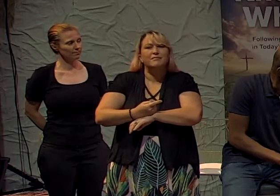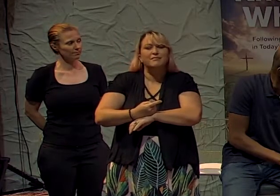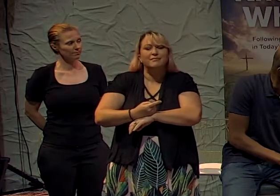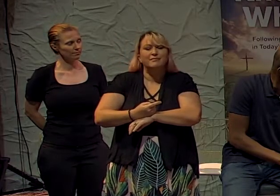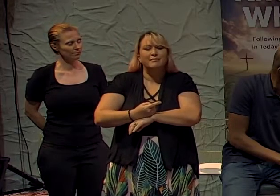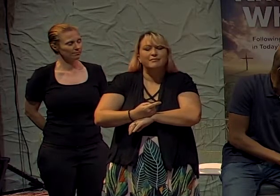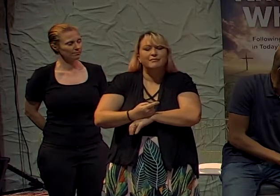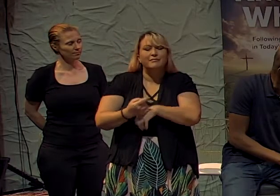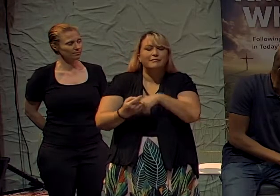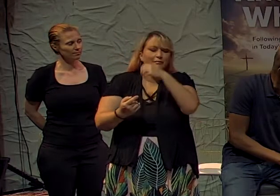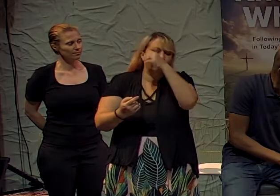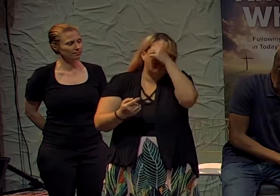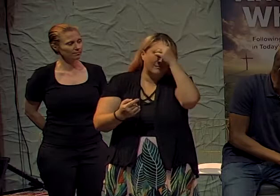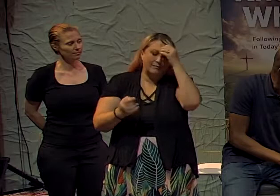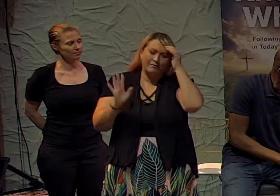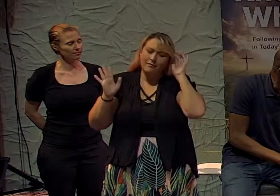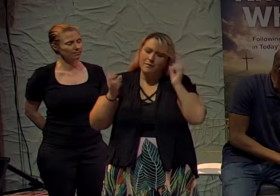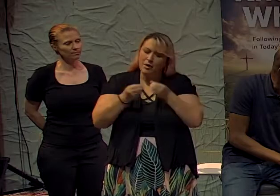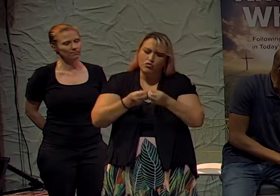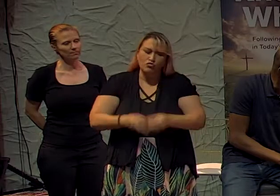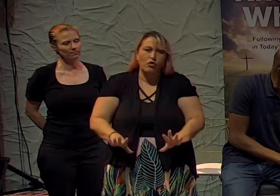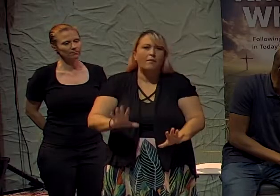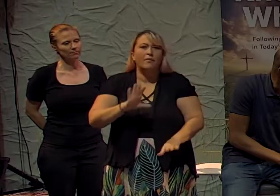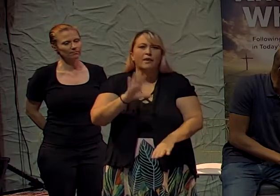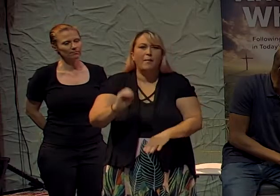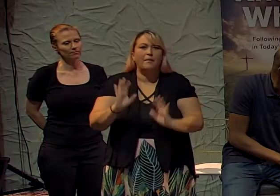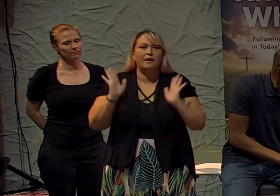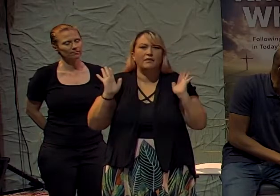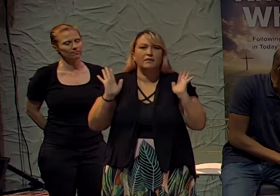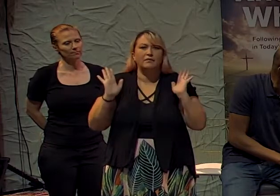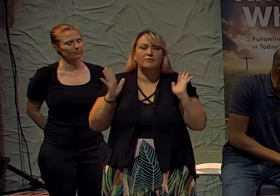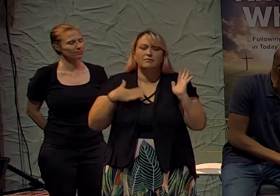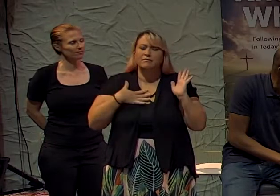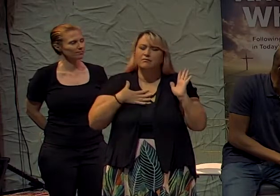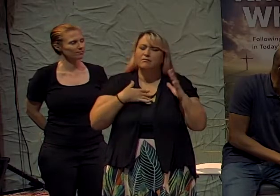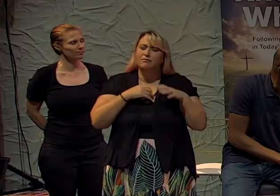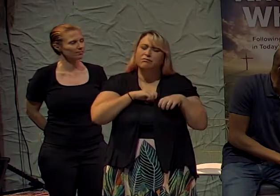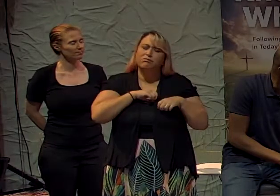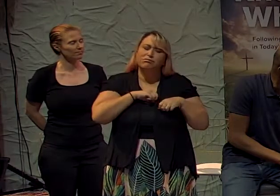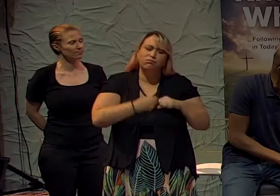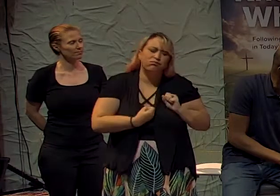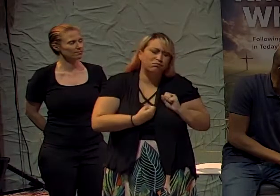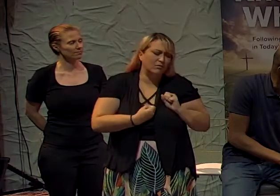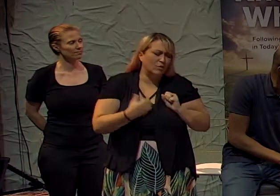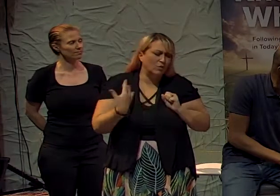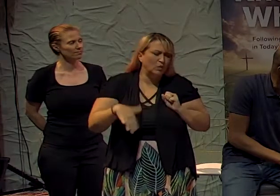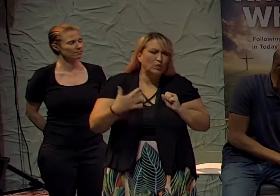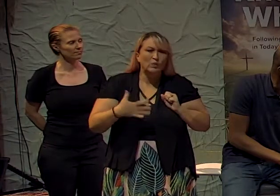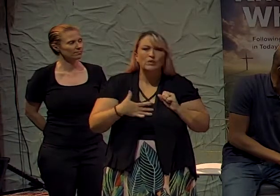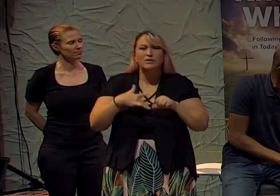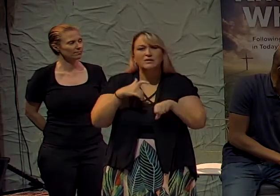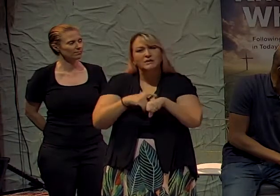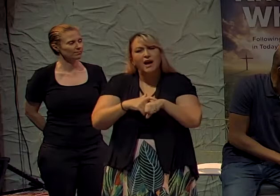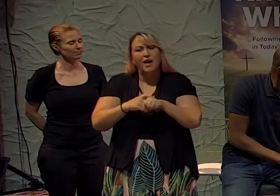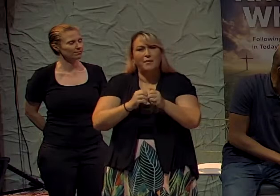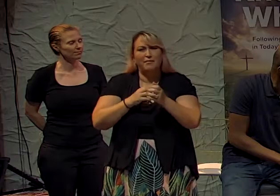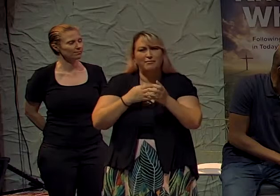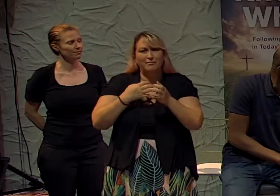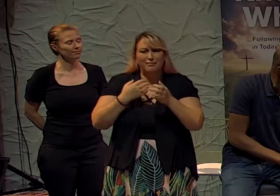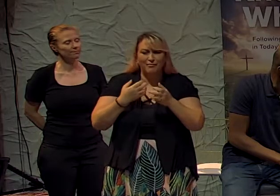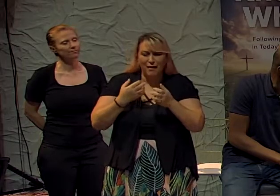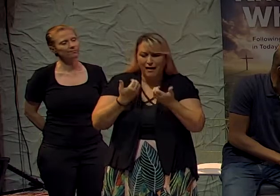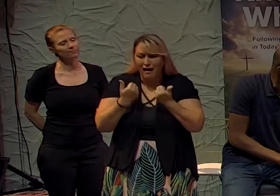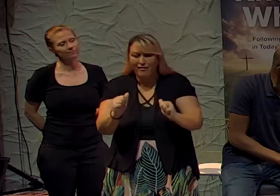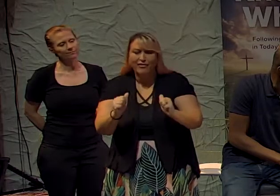going to just drop this company. And it crushed our heart. Because, you put that much time and effort into something and you